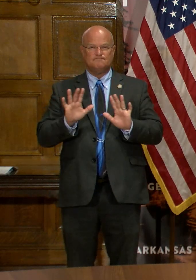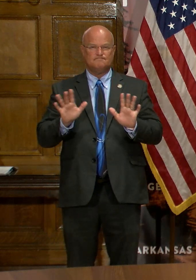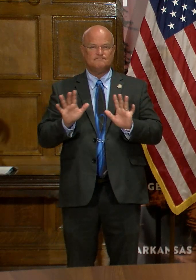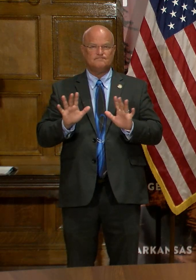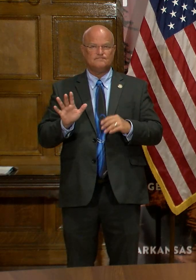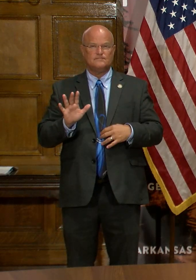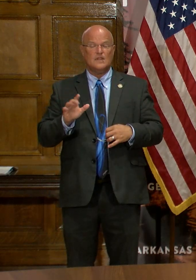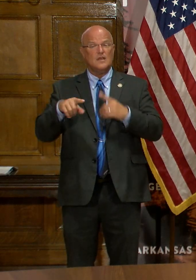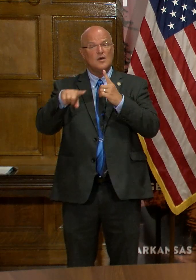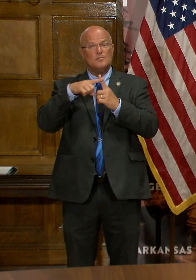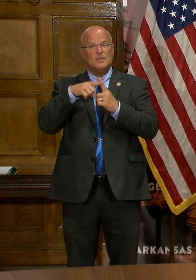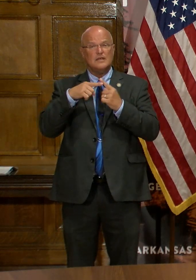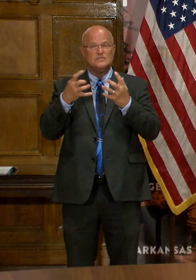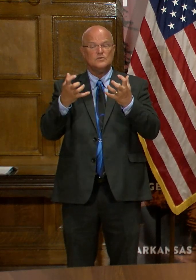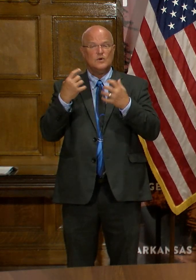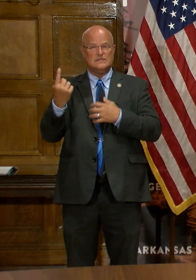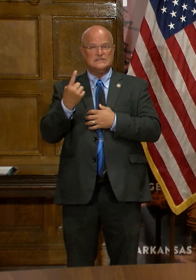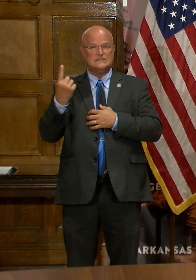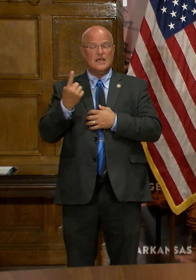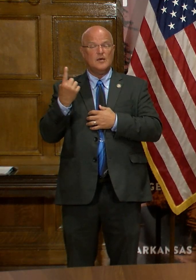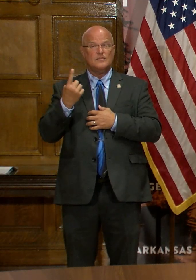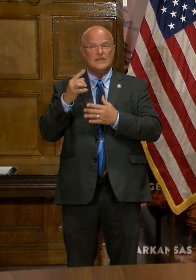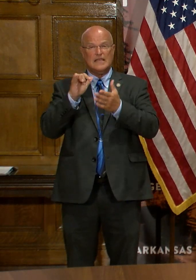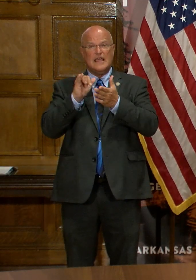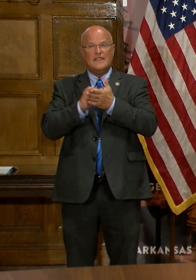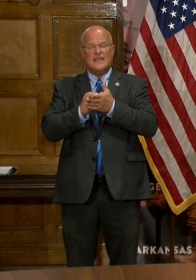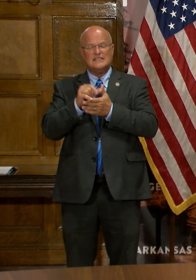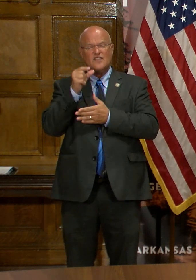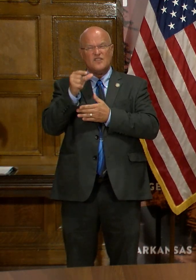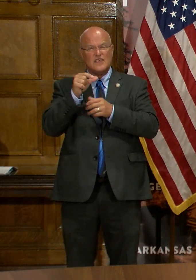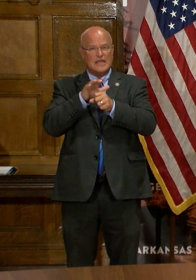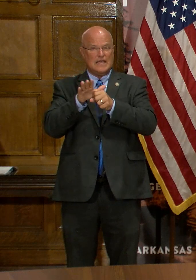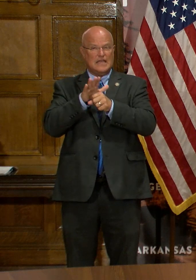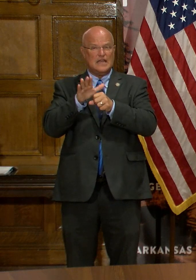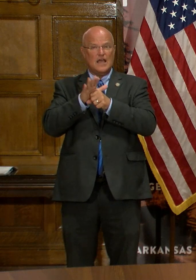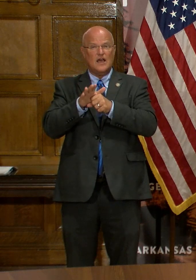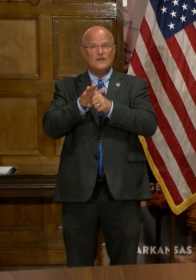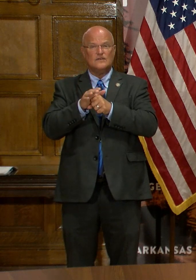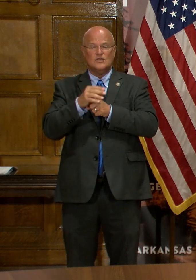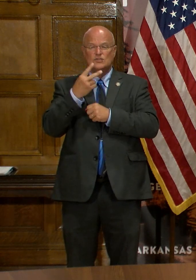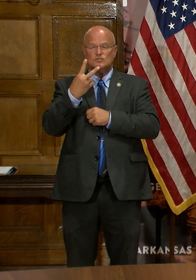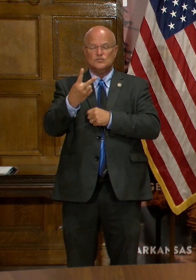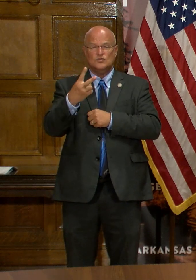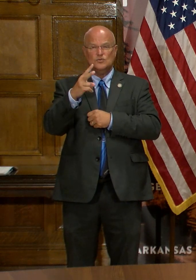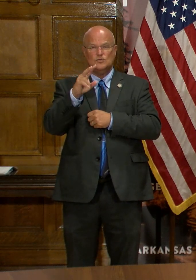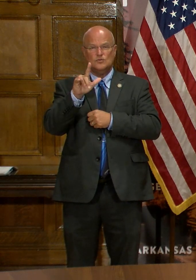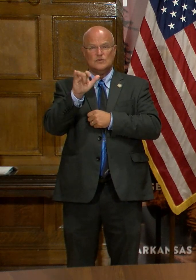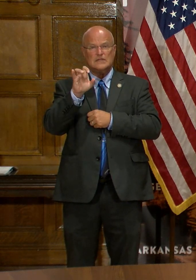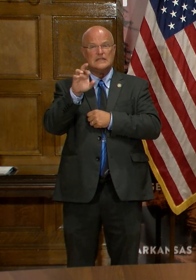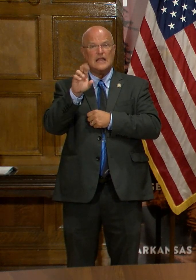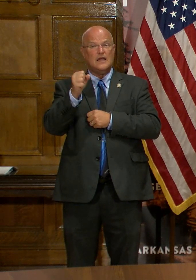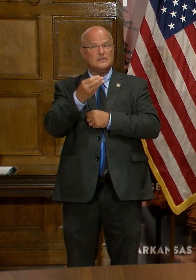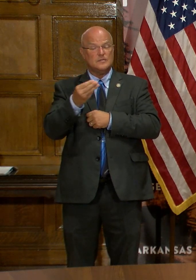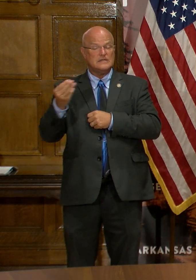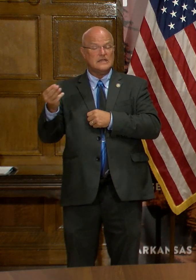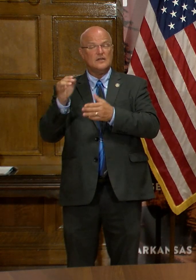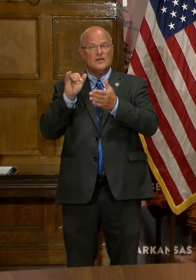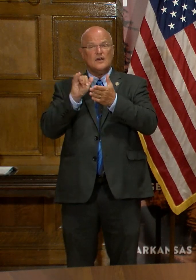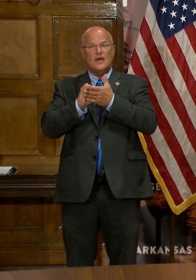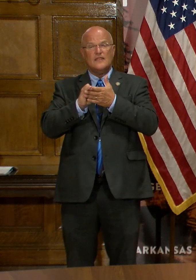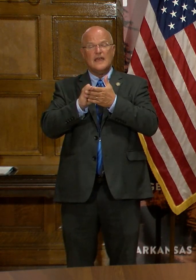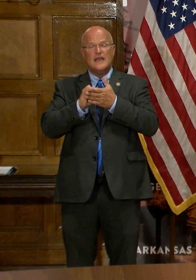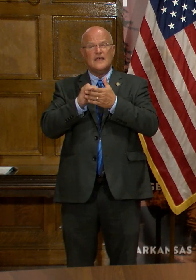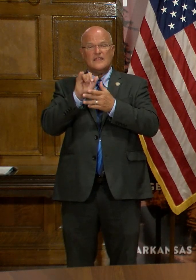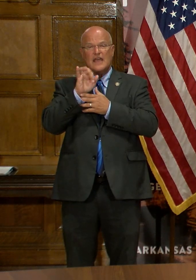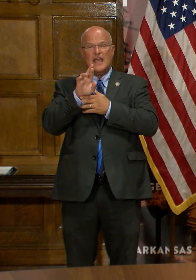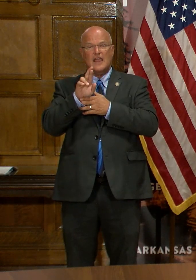mask. Plus, you want something that is thick enough, 2 layers of material, so that the puffs